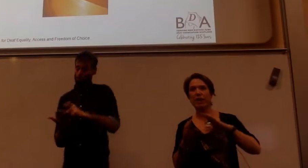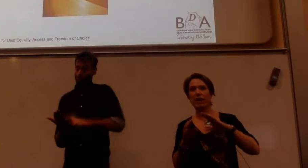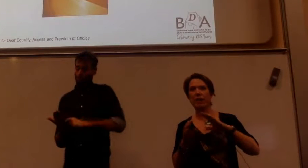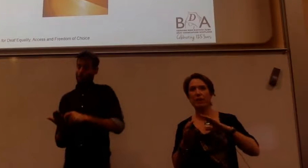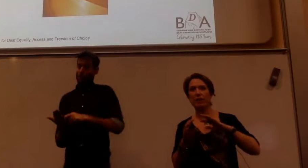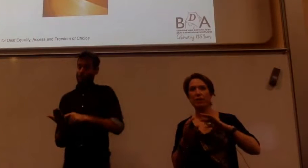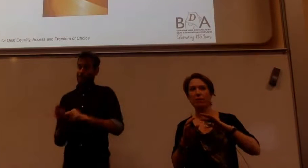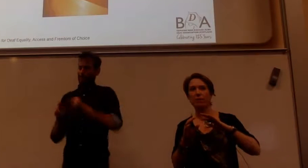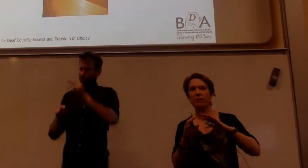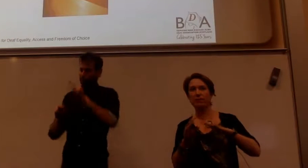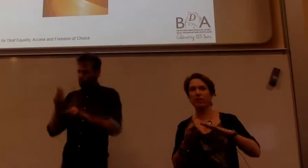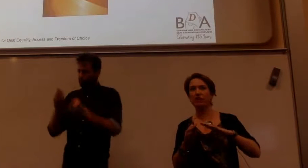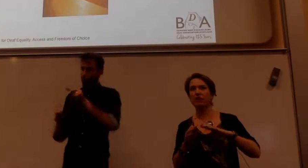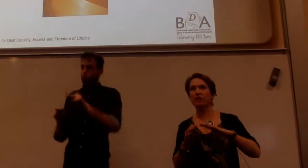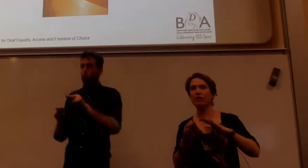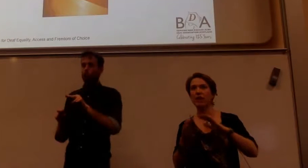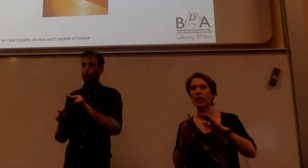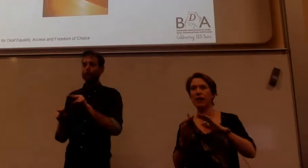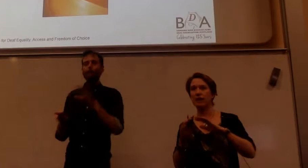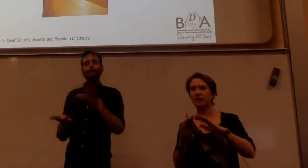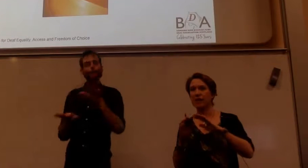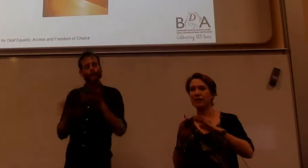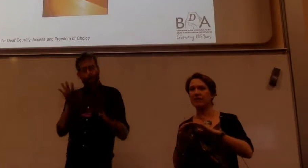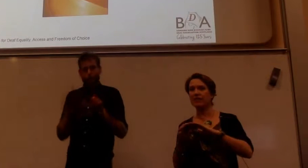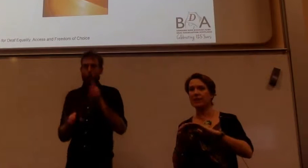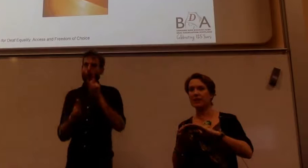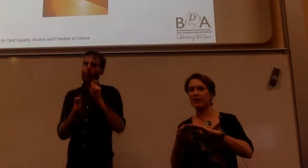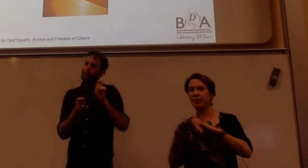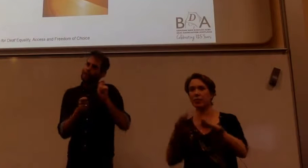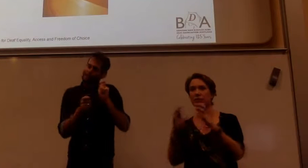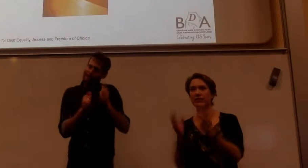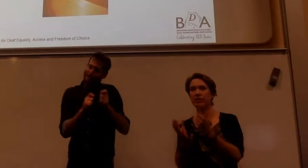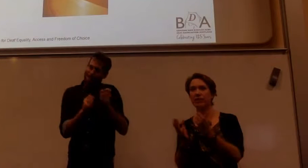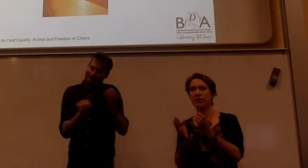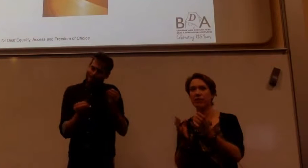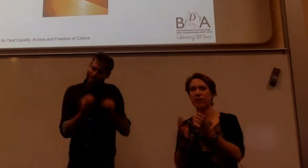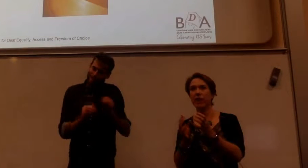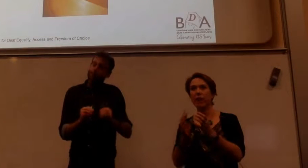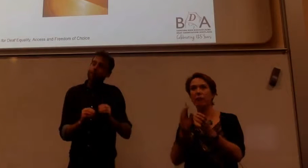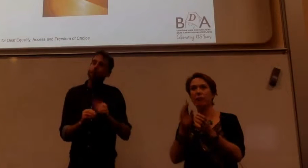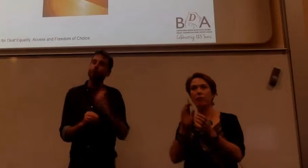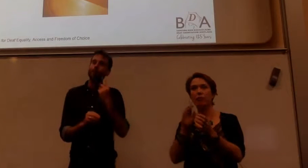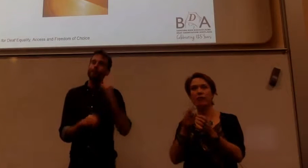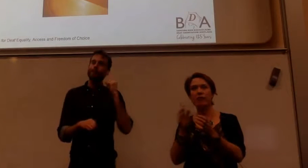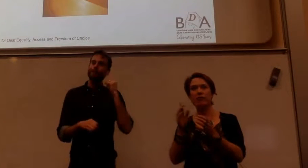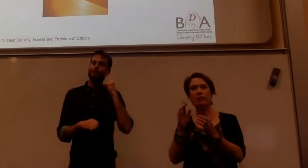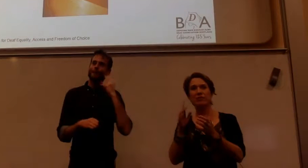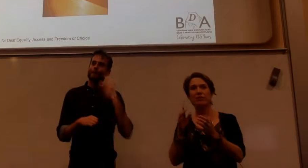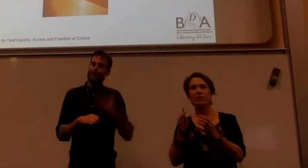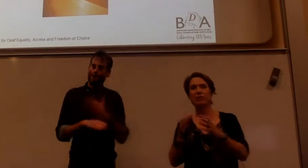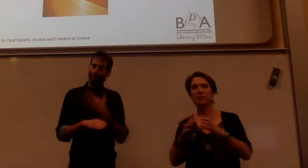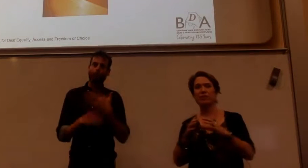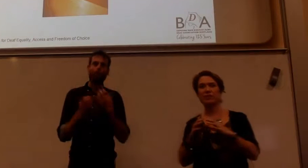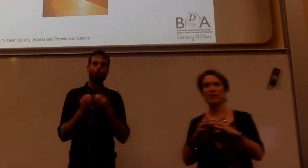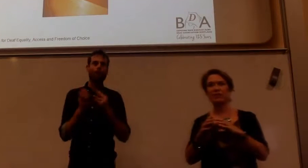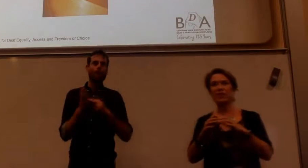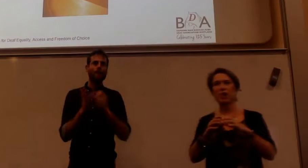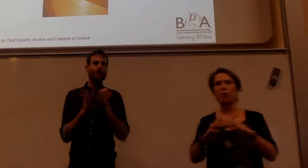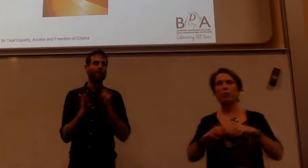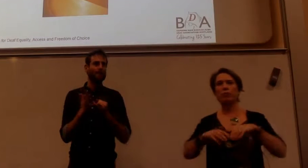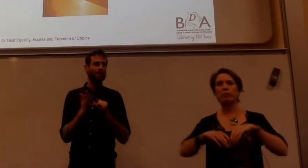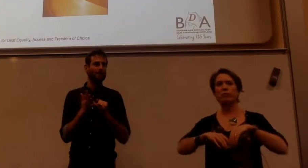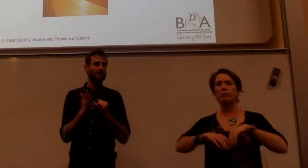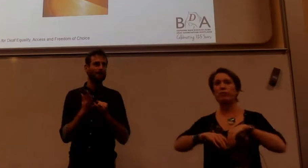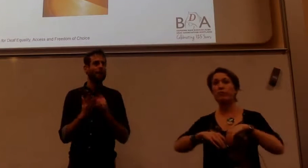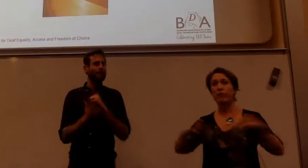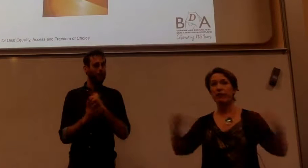by Deaf Action and NDCS who are working together on that. But the main difference is that